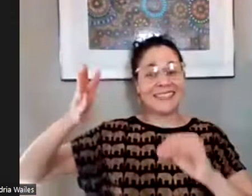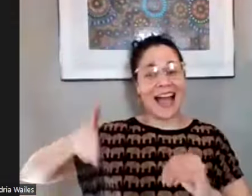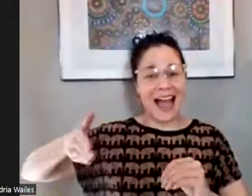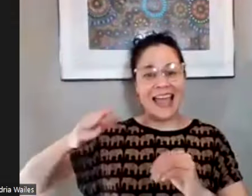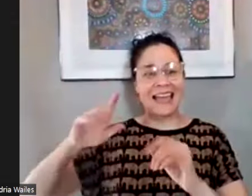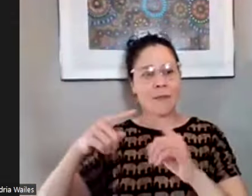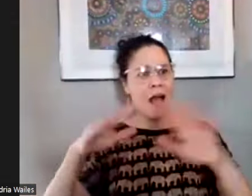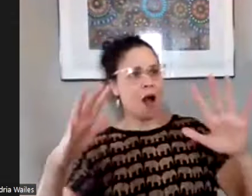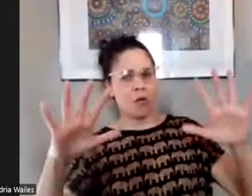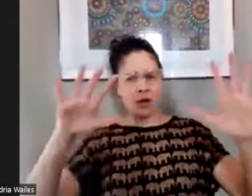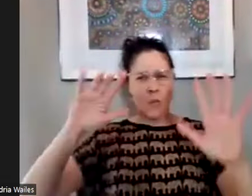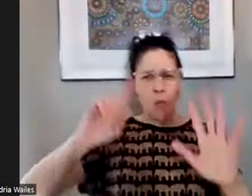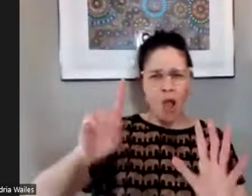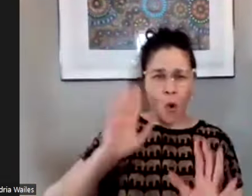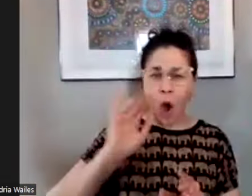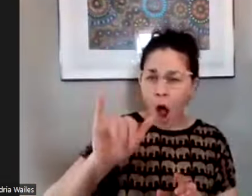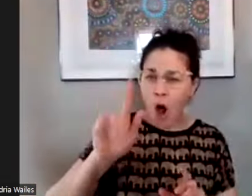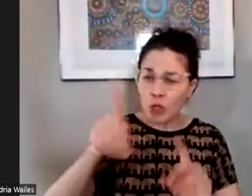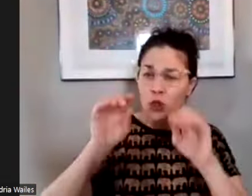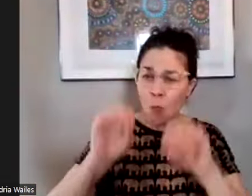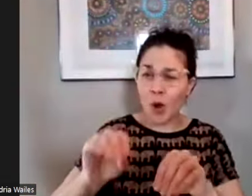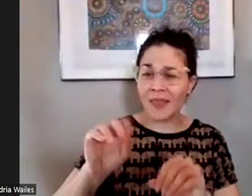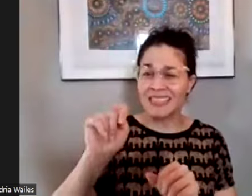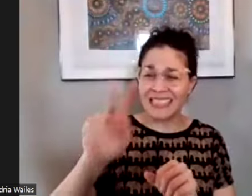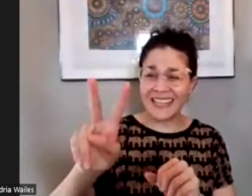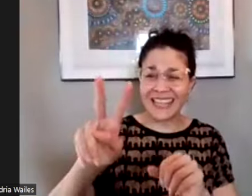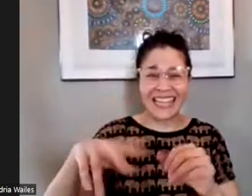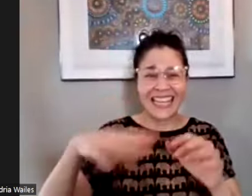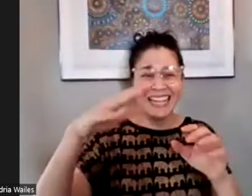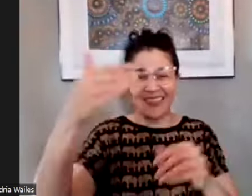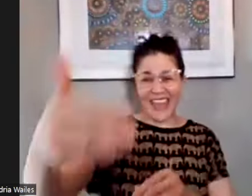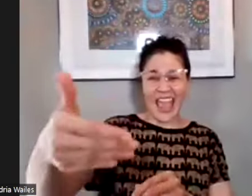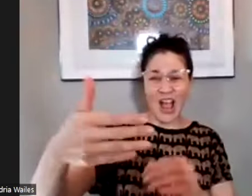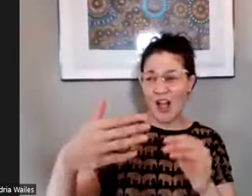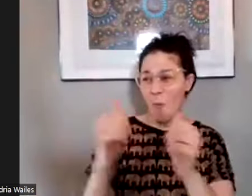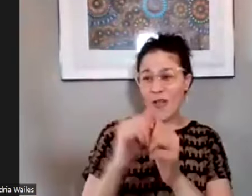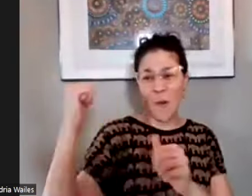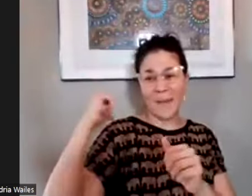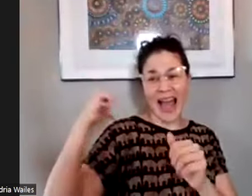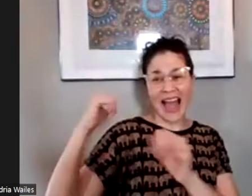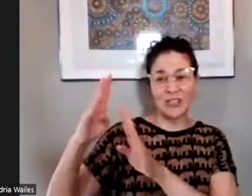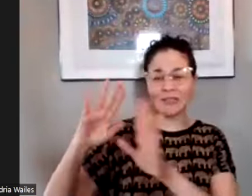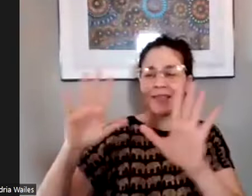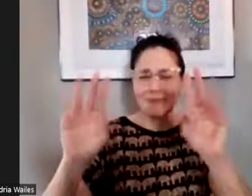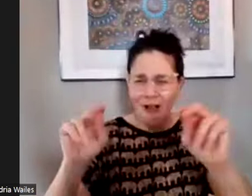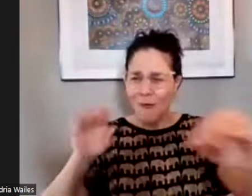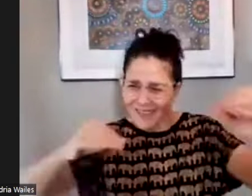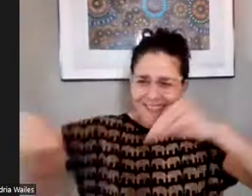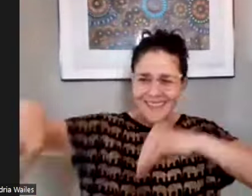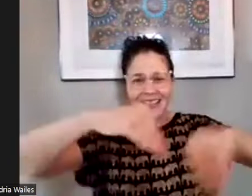you know, and that requires working with people on the creative side. And also as a Dazzle, talking about where does the TV go? Like deaf